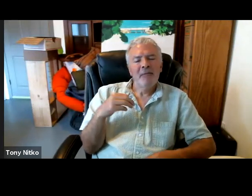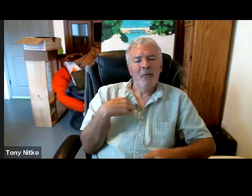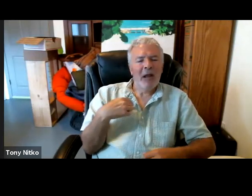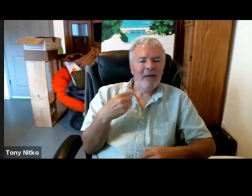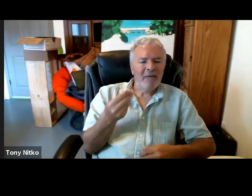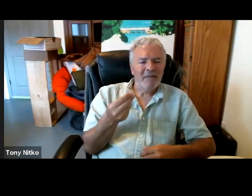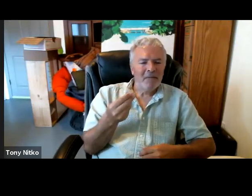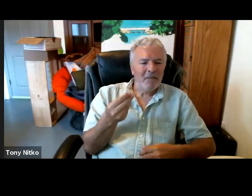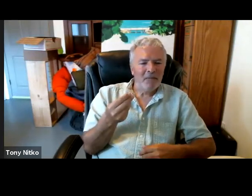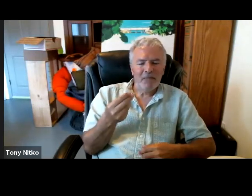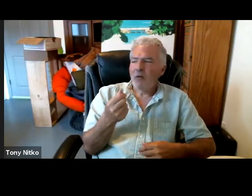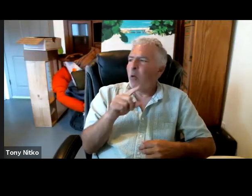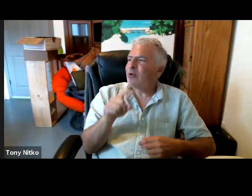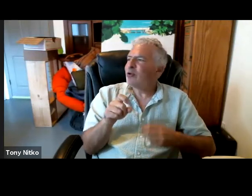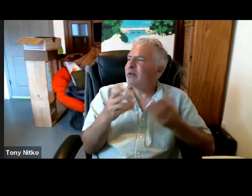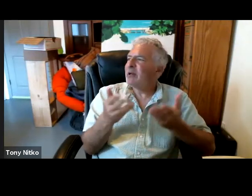Okay.